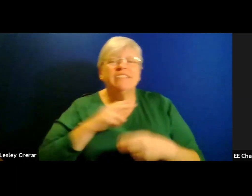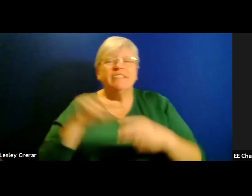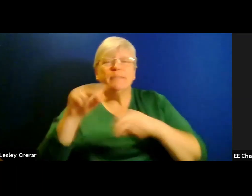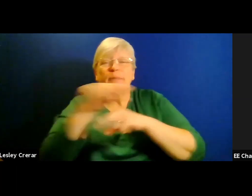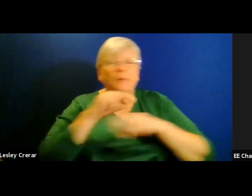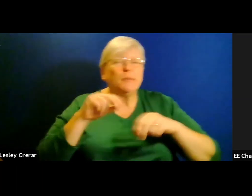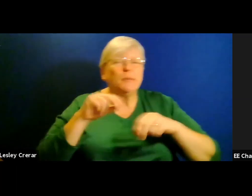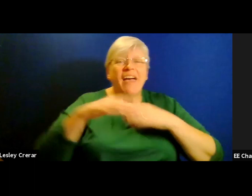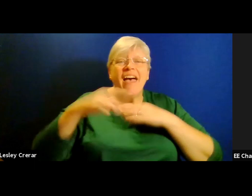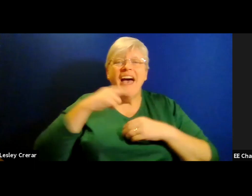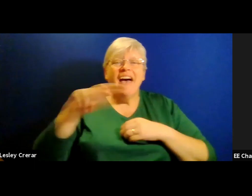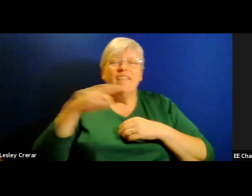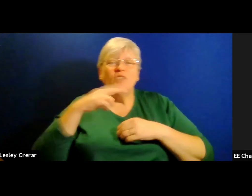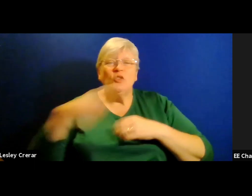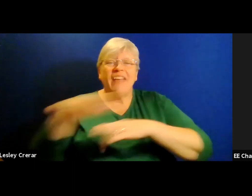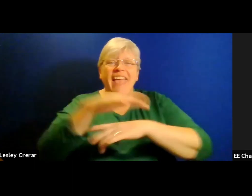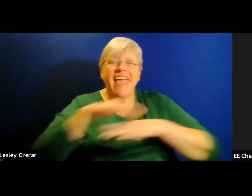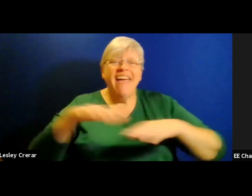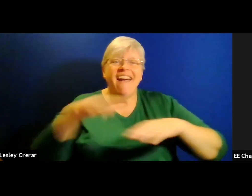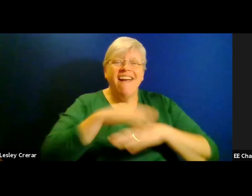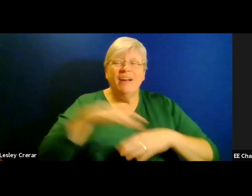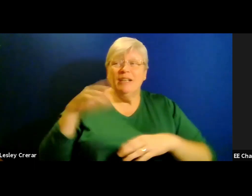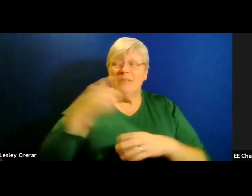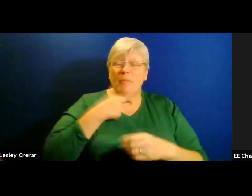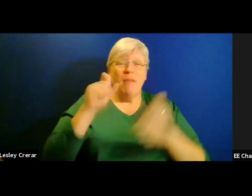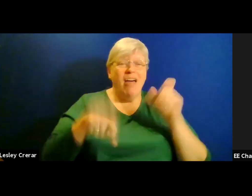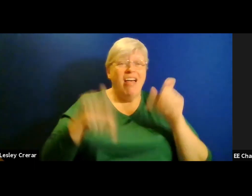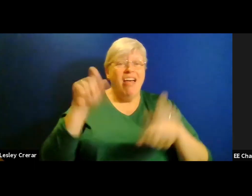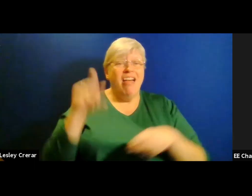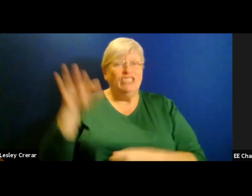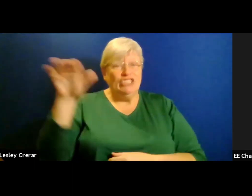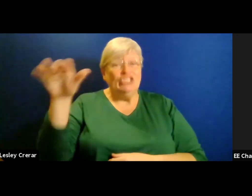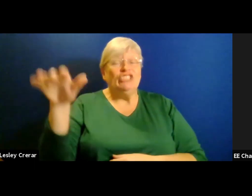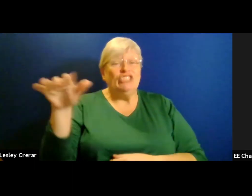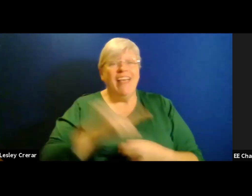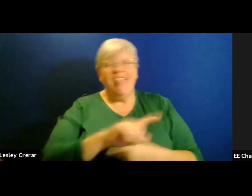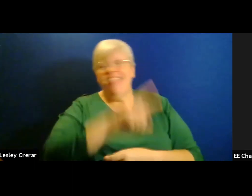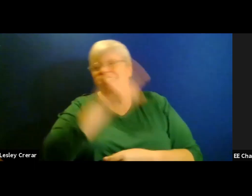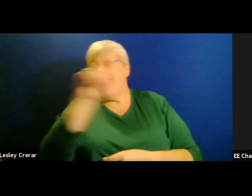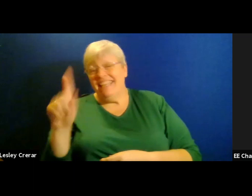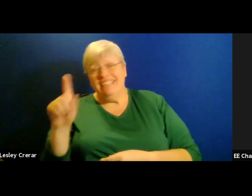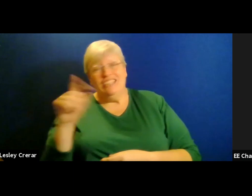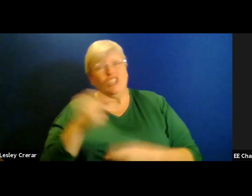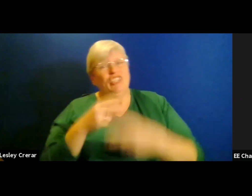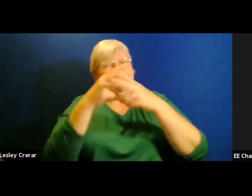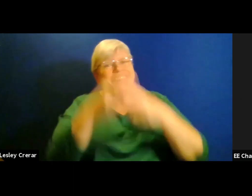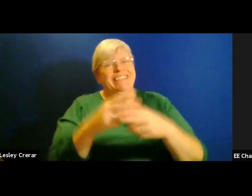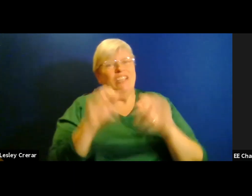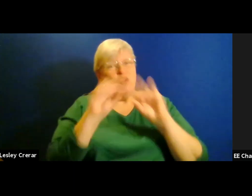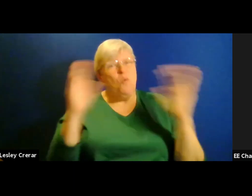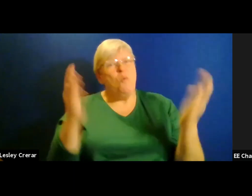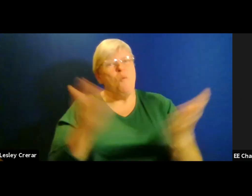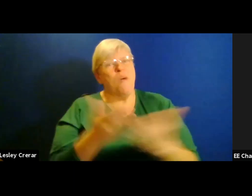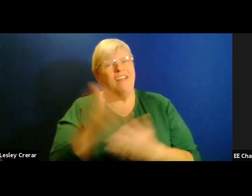air, betraying the presence of others. Later, in our sheltered world, cocktails coloured by